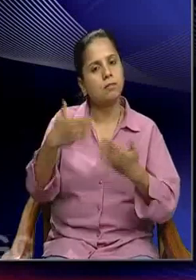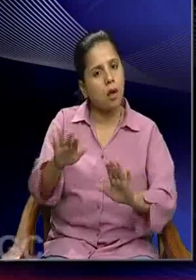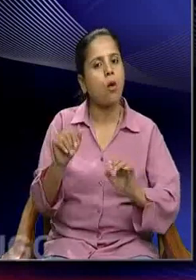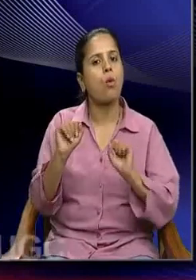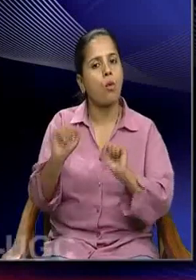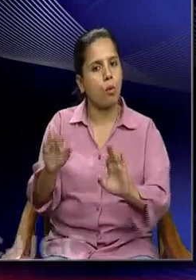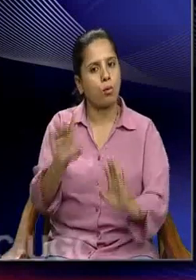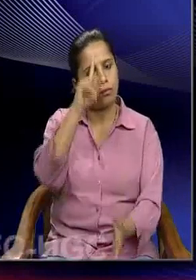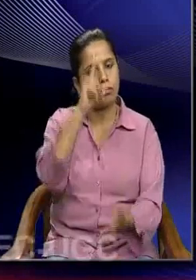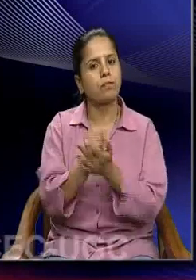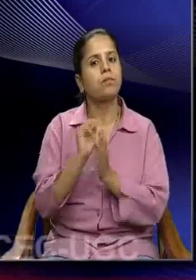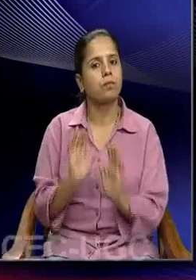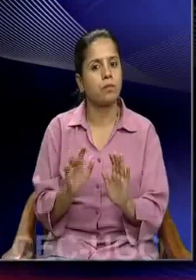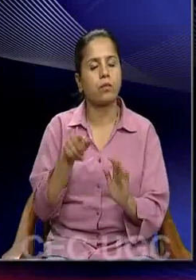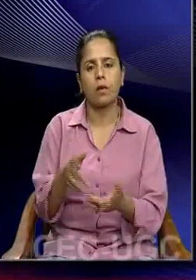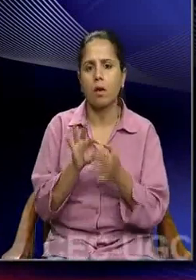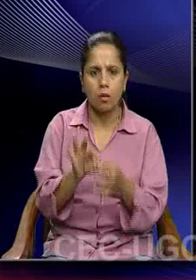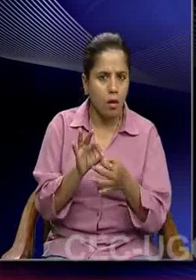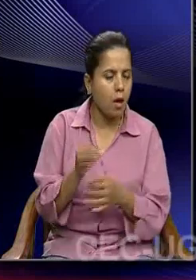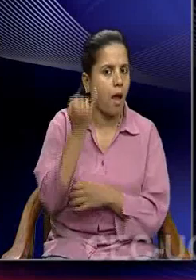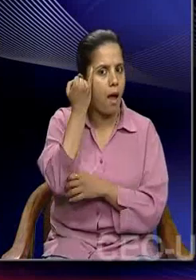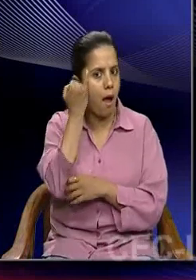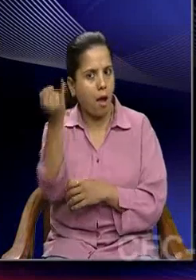or ideas and relationships.